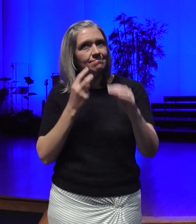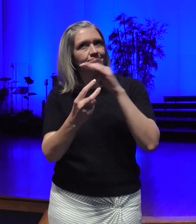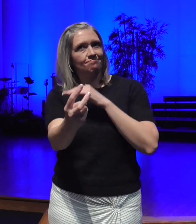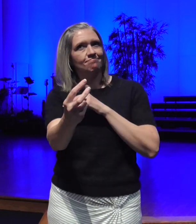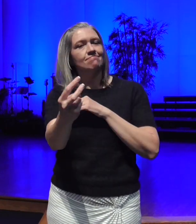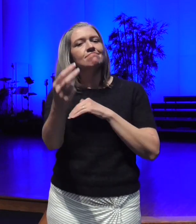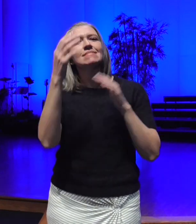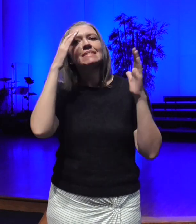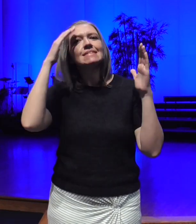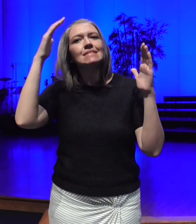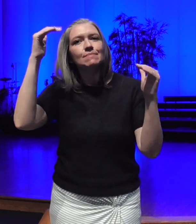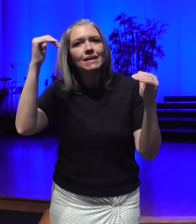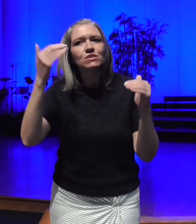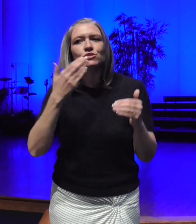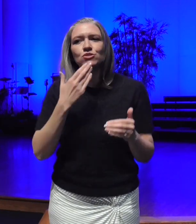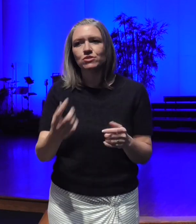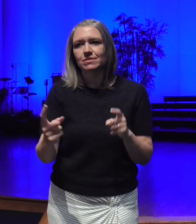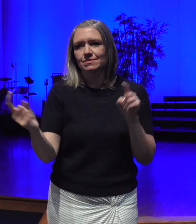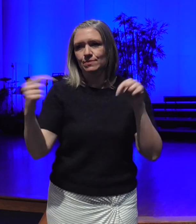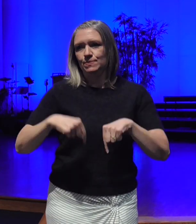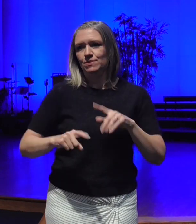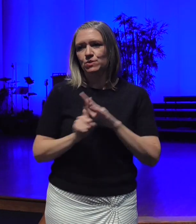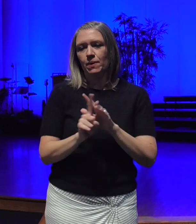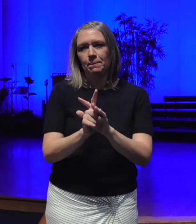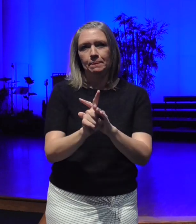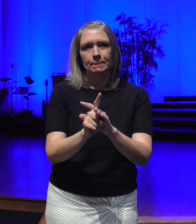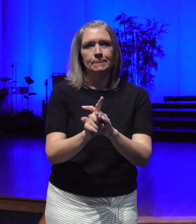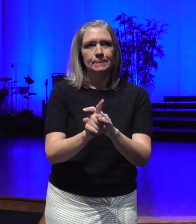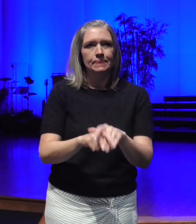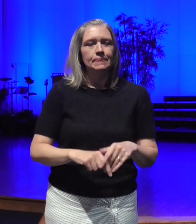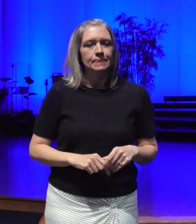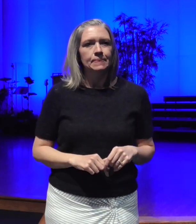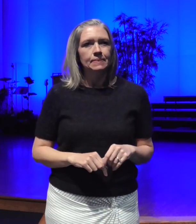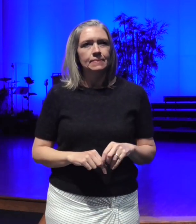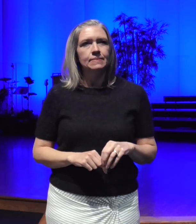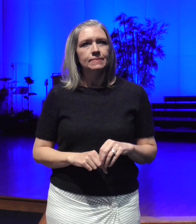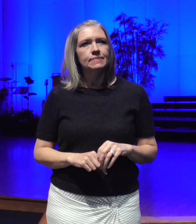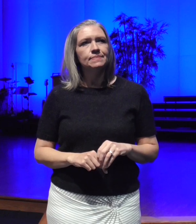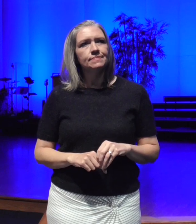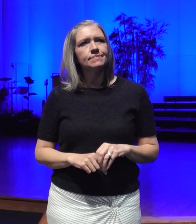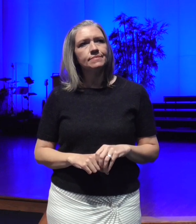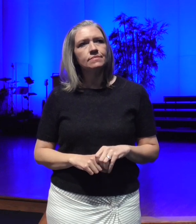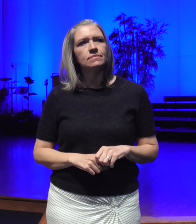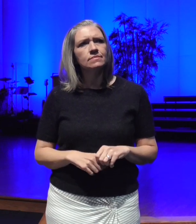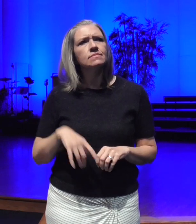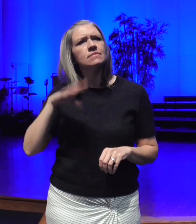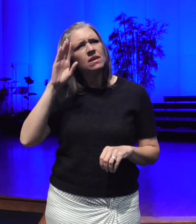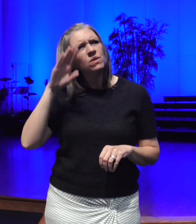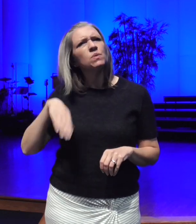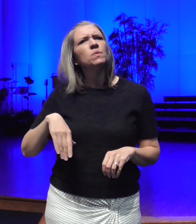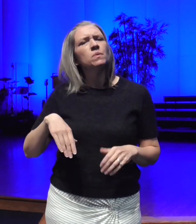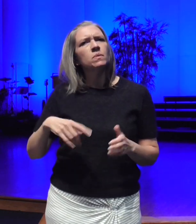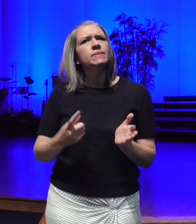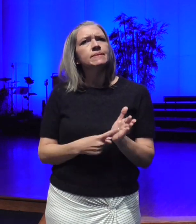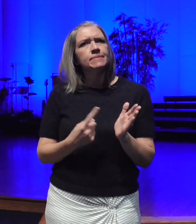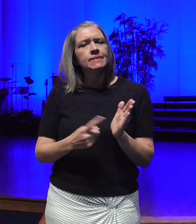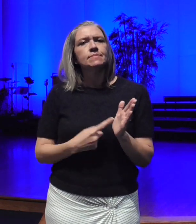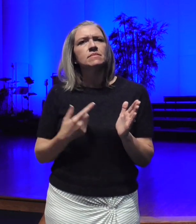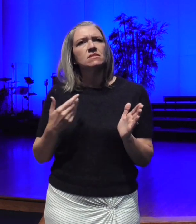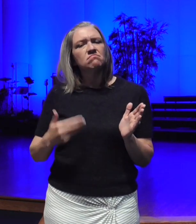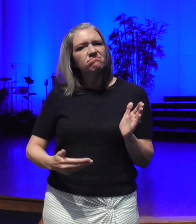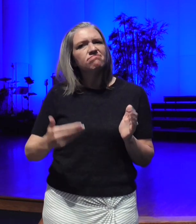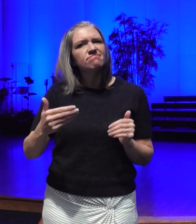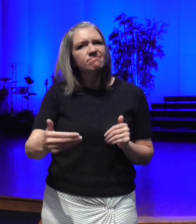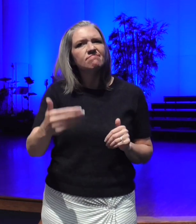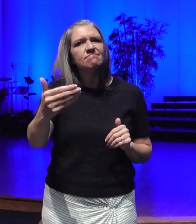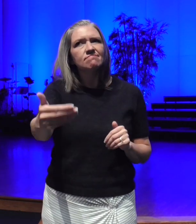Expect good to show up in our lives. I know that we go through times where we